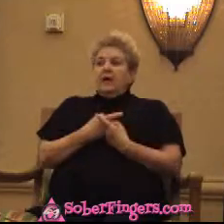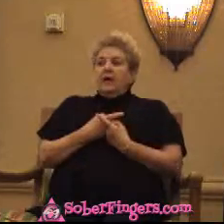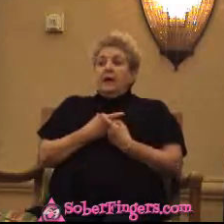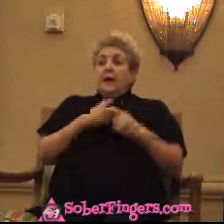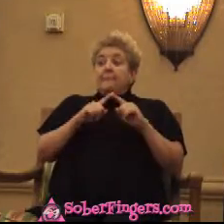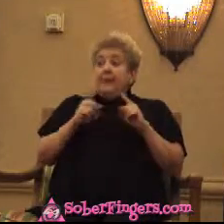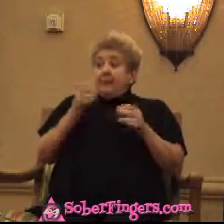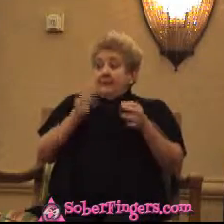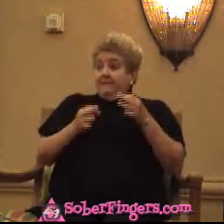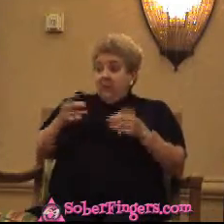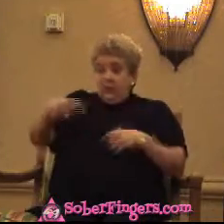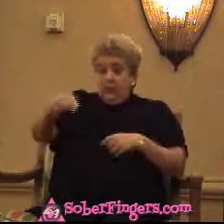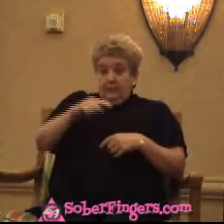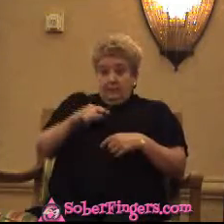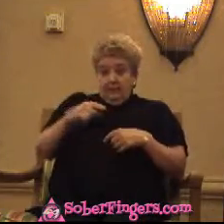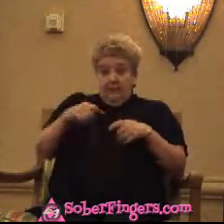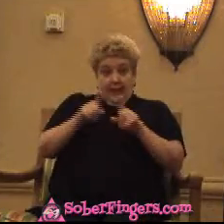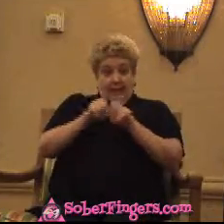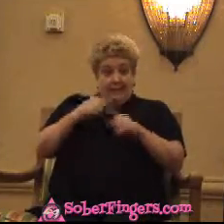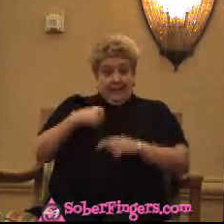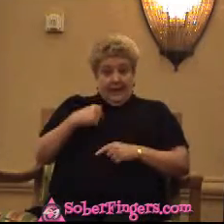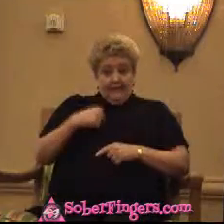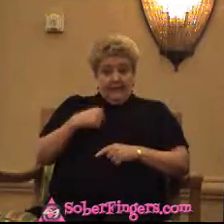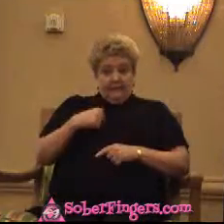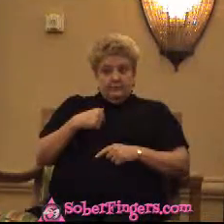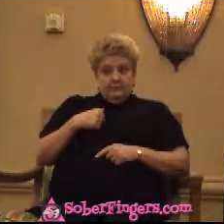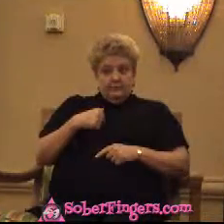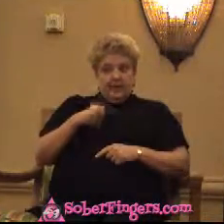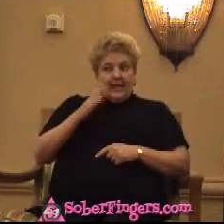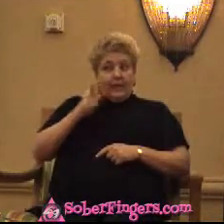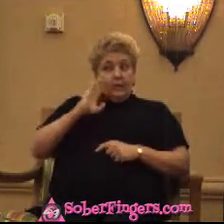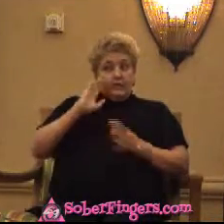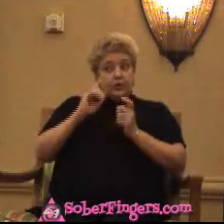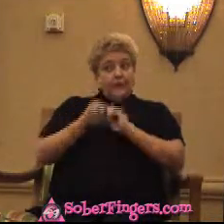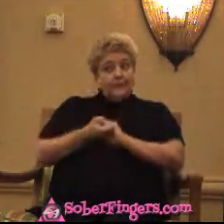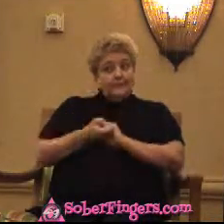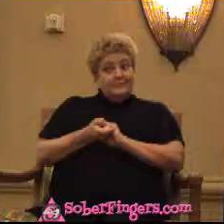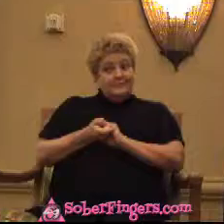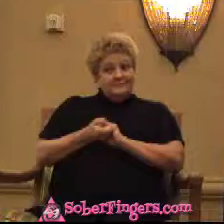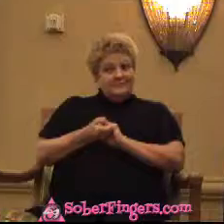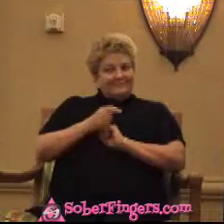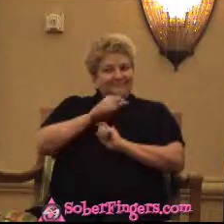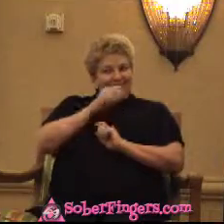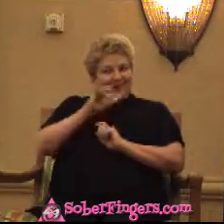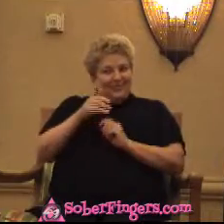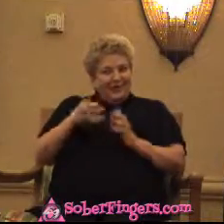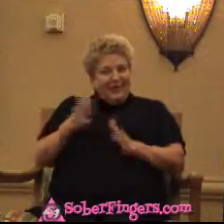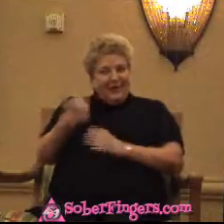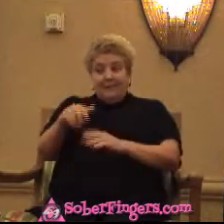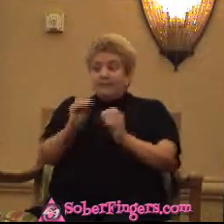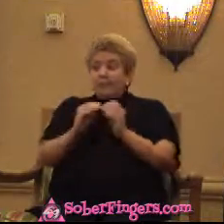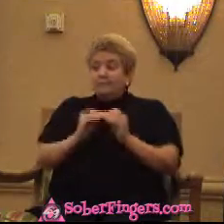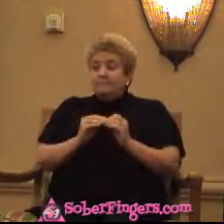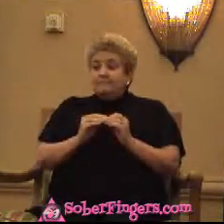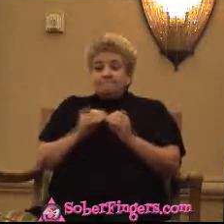like me, it changed. It's not that way anymore. I don't know what happened. I don't know